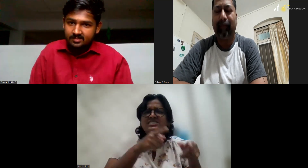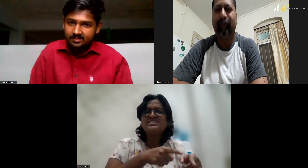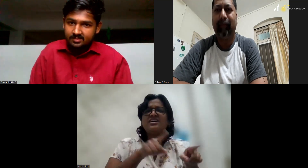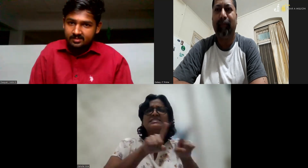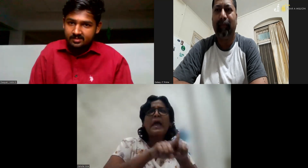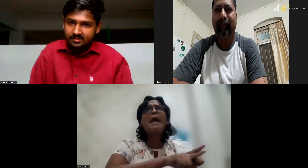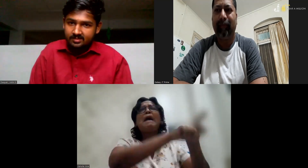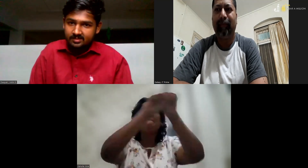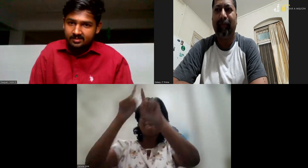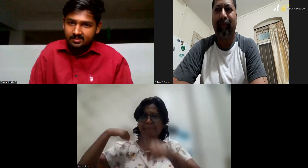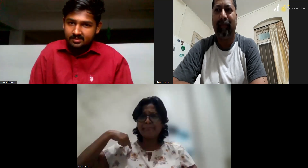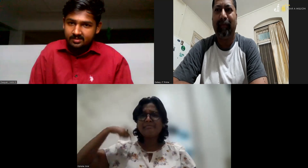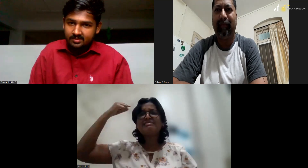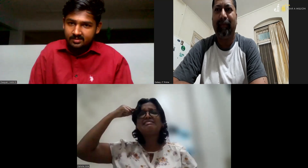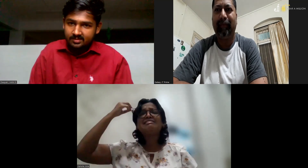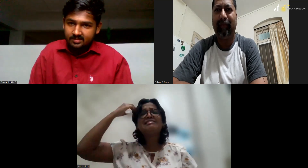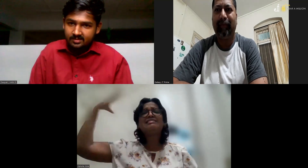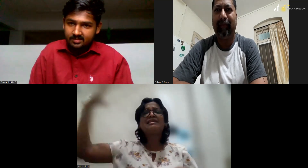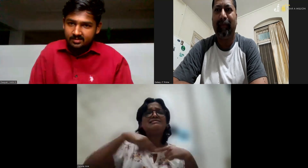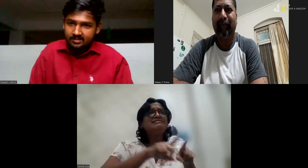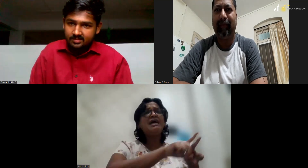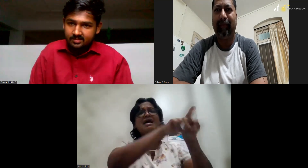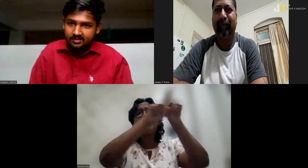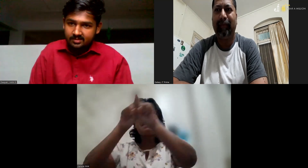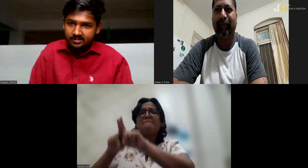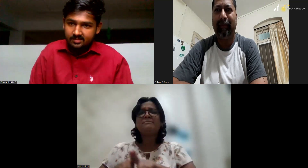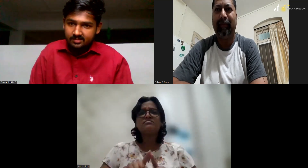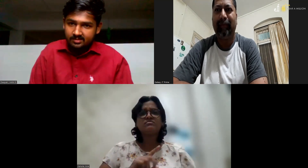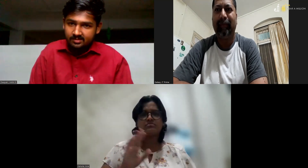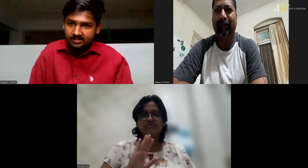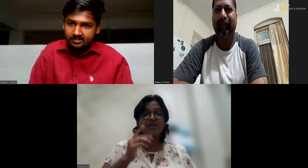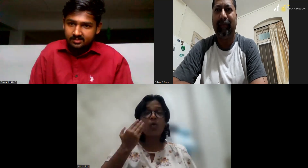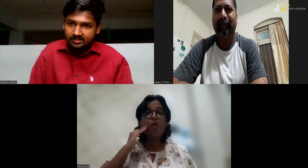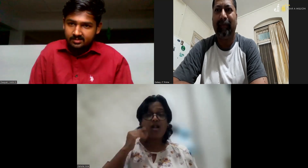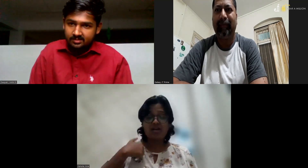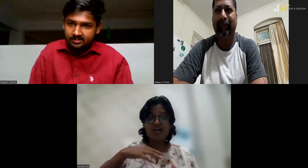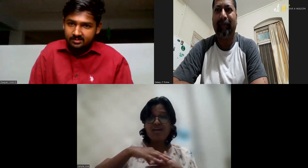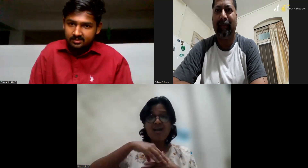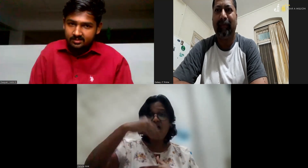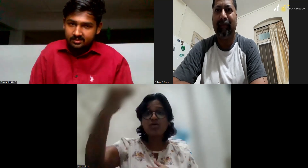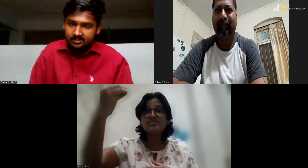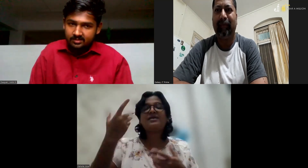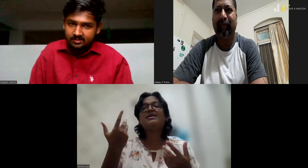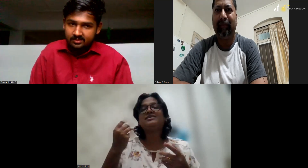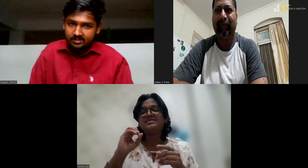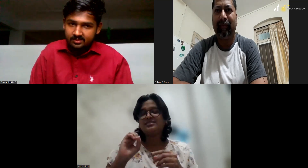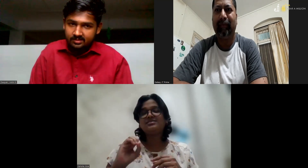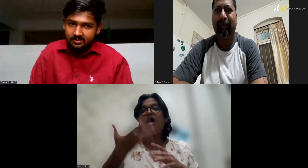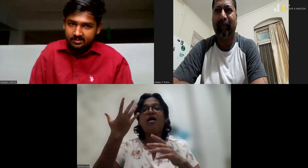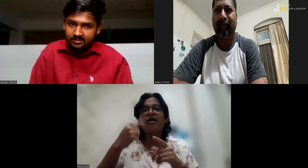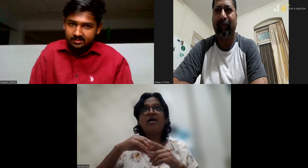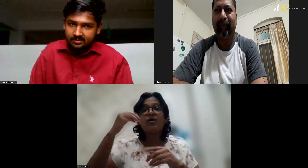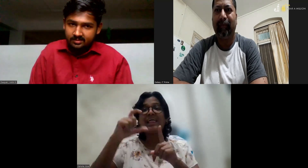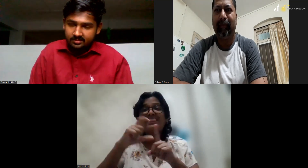In the Mumbai, and I thought that every place is just